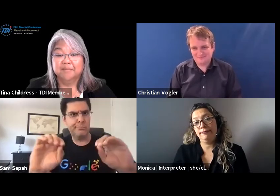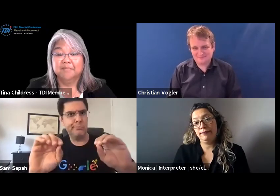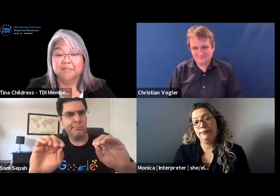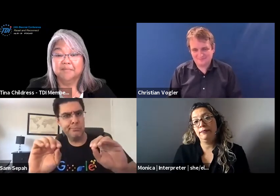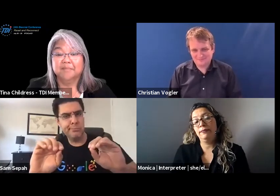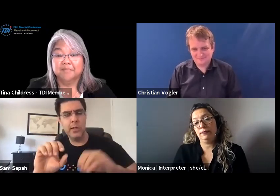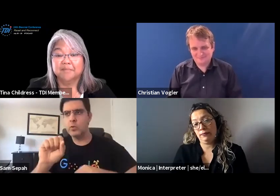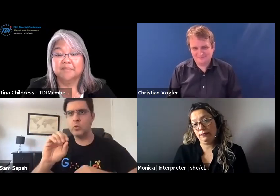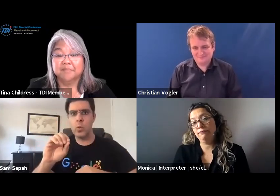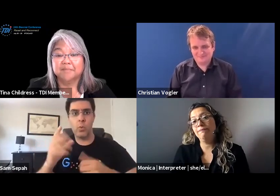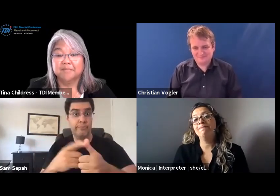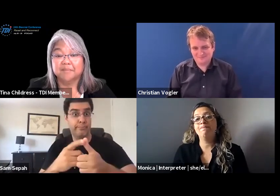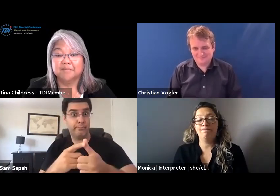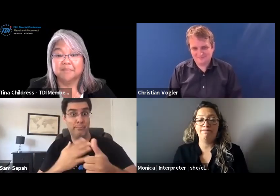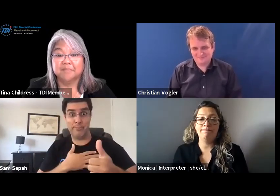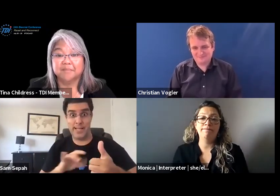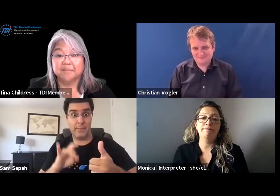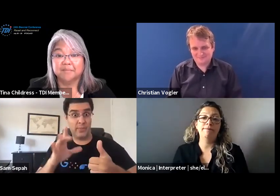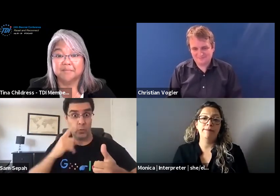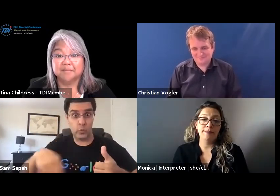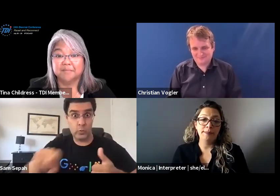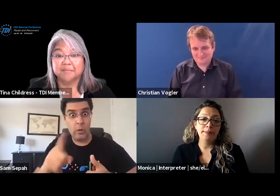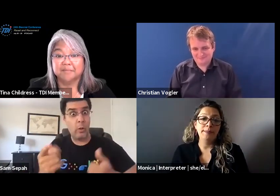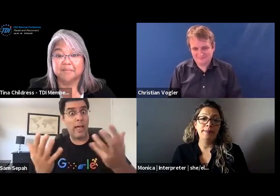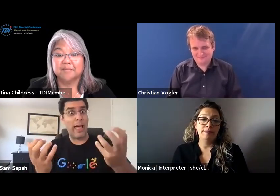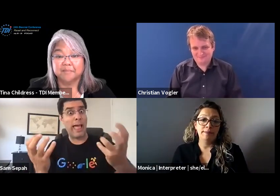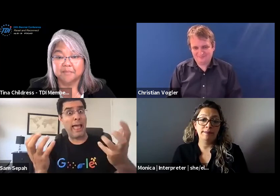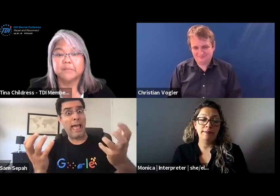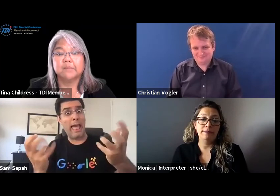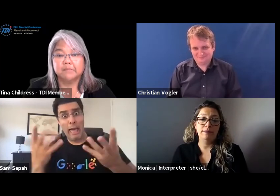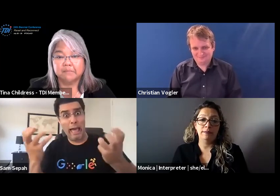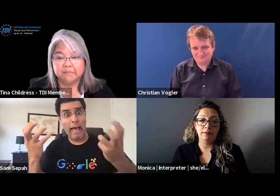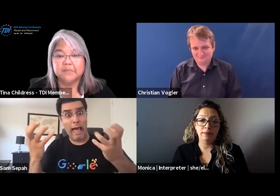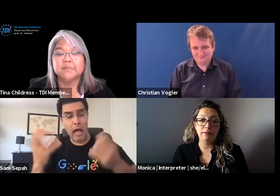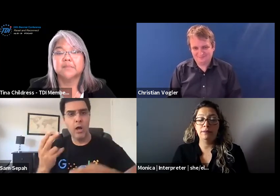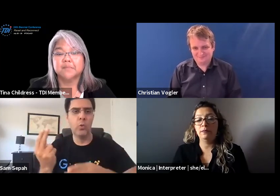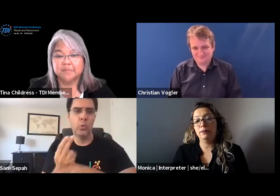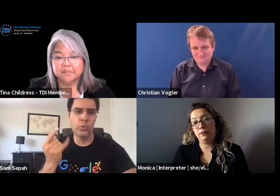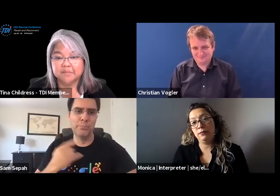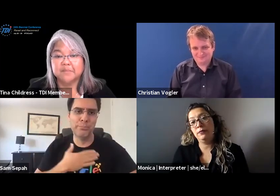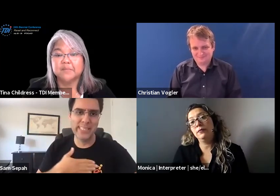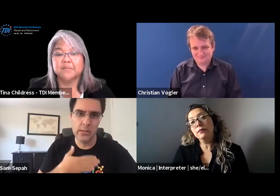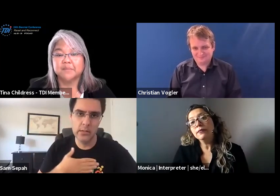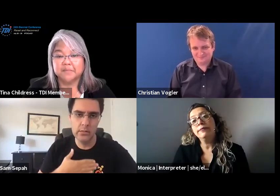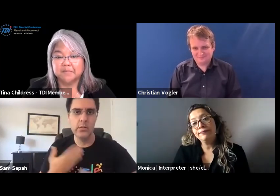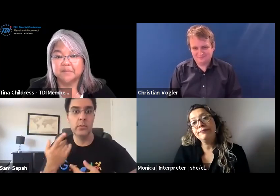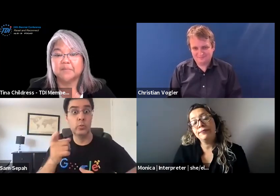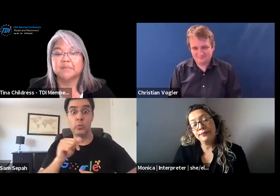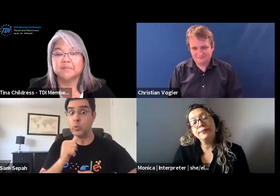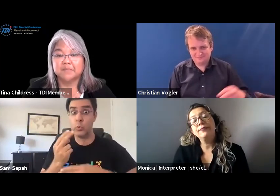people were using it enough to support keeping it. And so my input for everyone is that if you want these features, then use it,